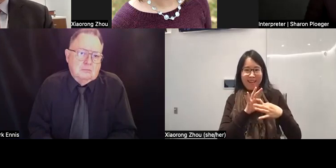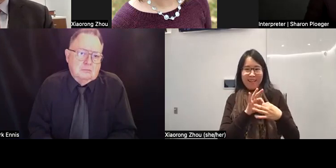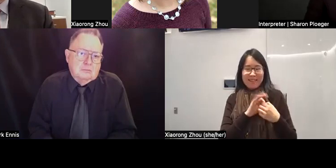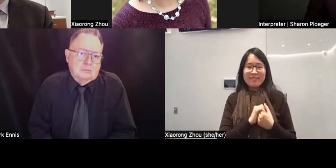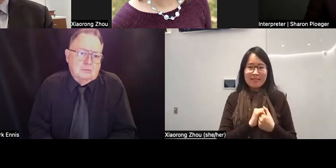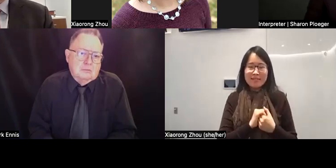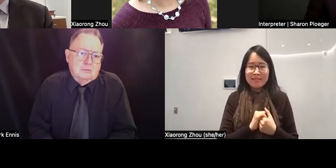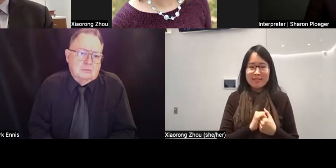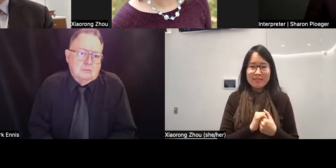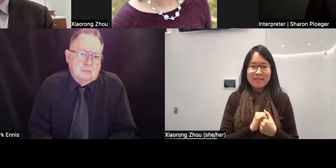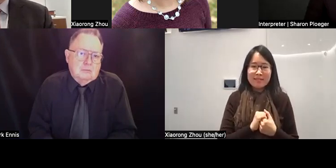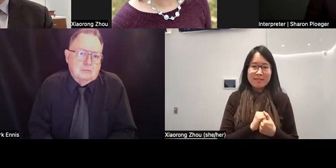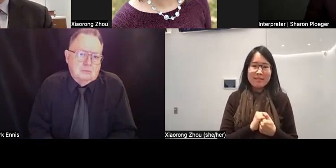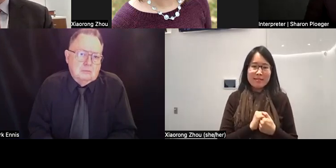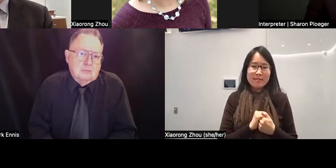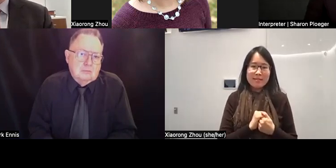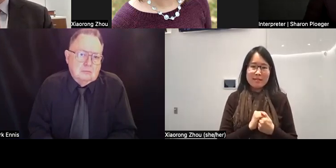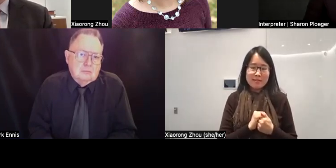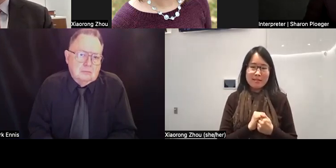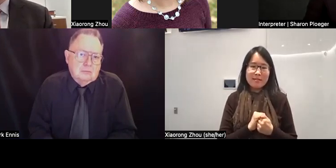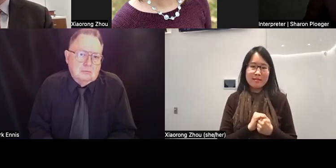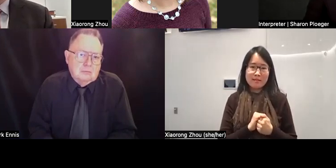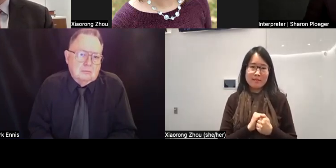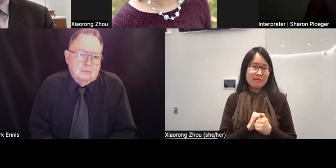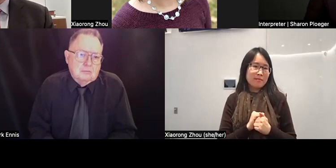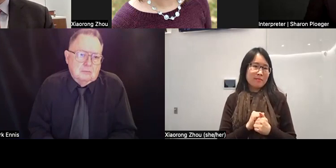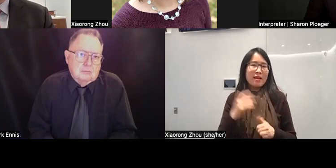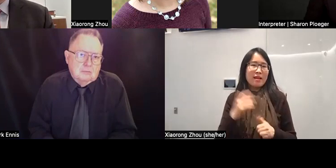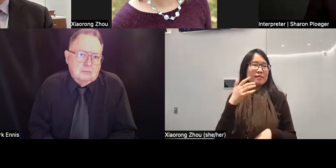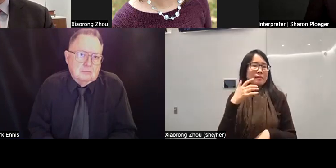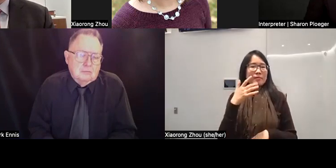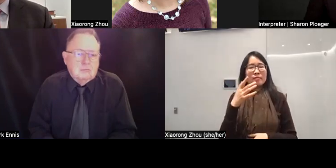me, and we develop a relationship about it.